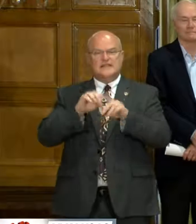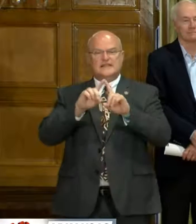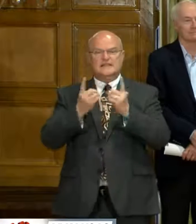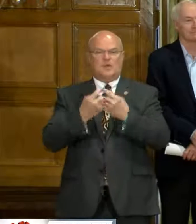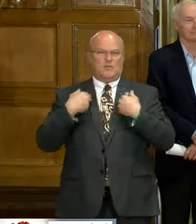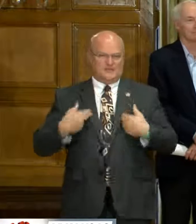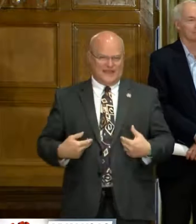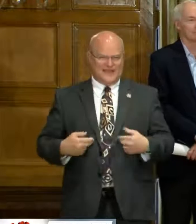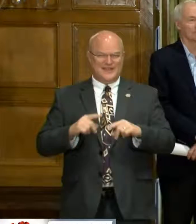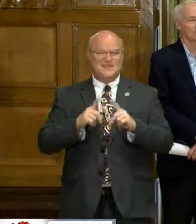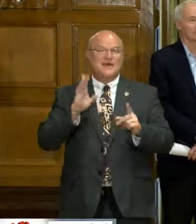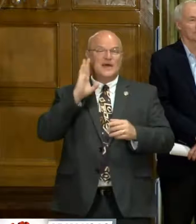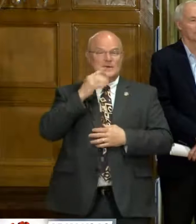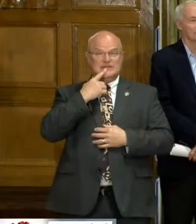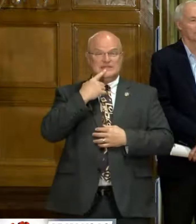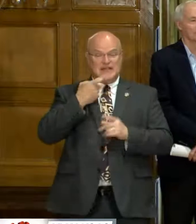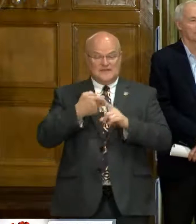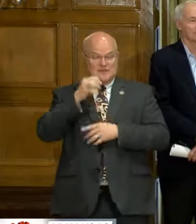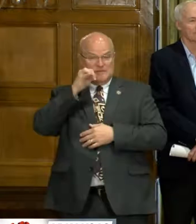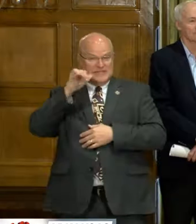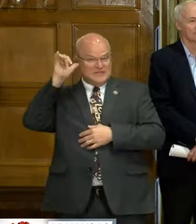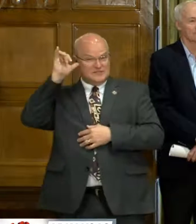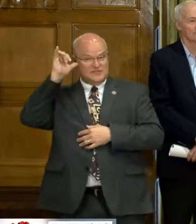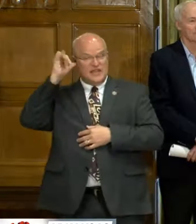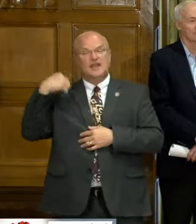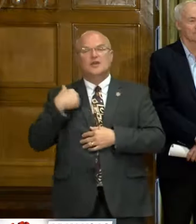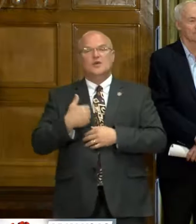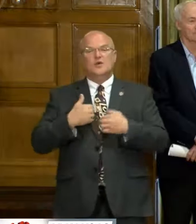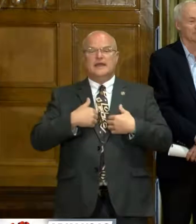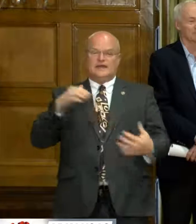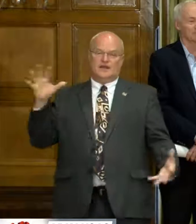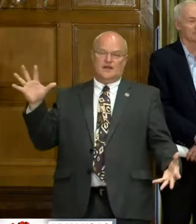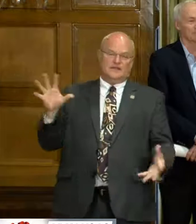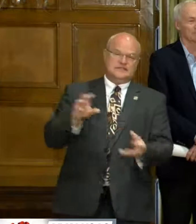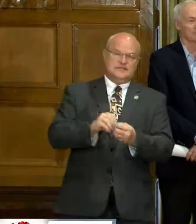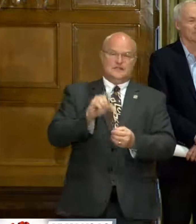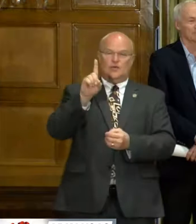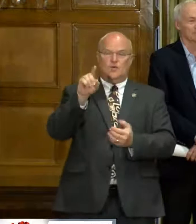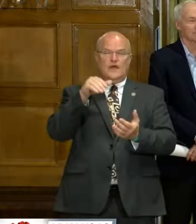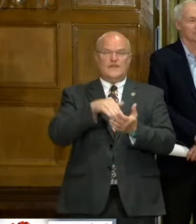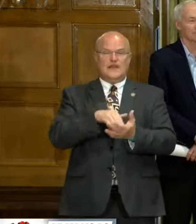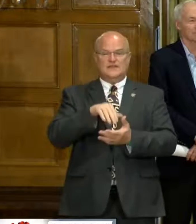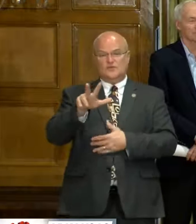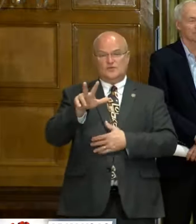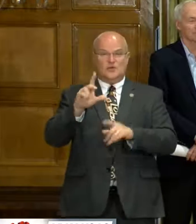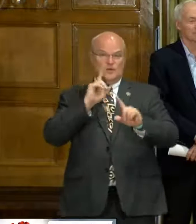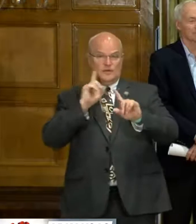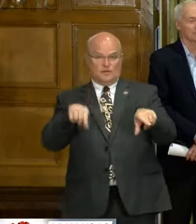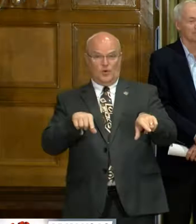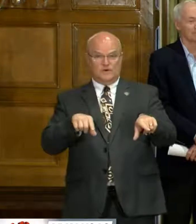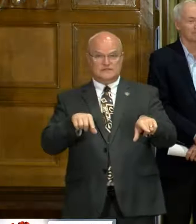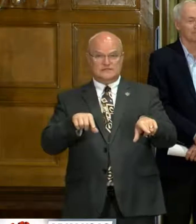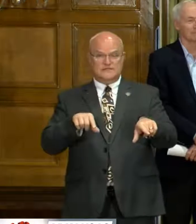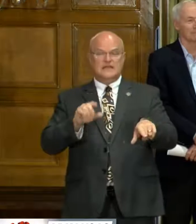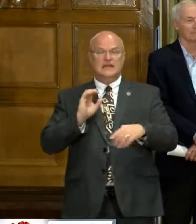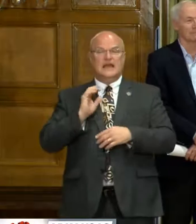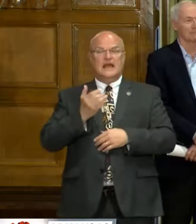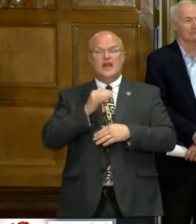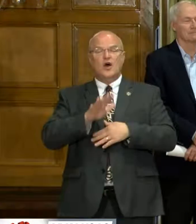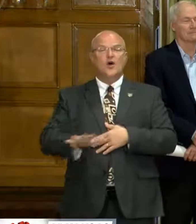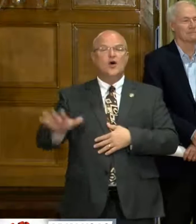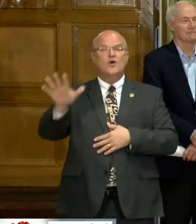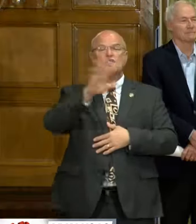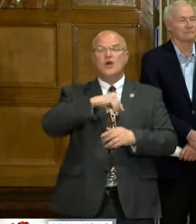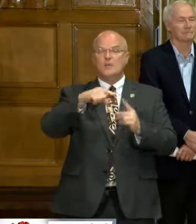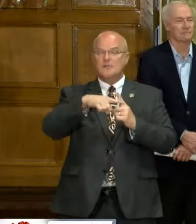of Health. But I will say from yesterday, we had a total of 1,003 reports, and our